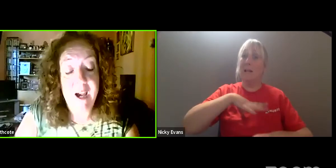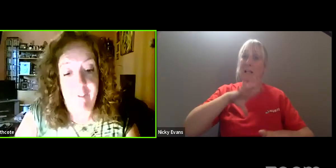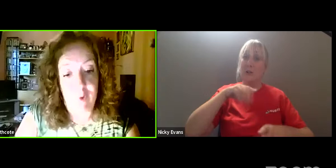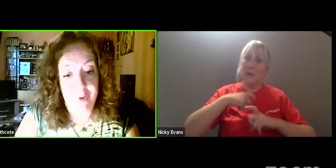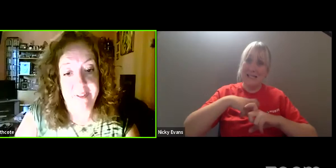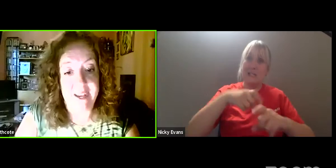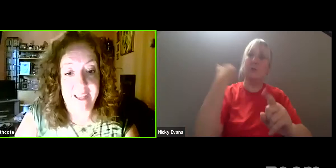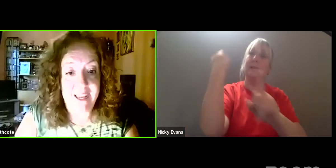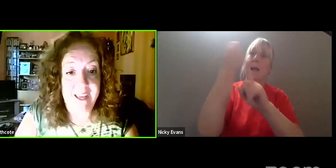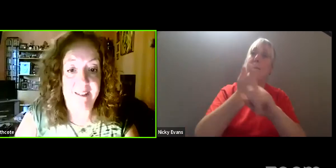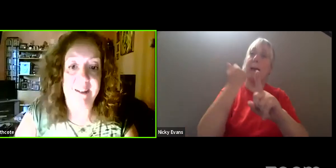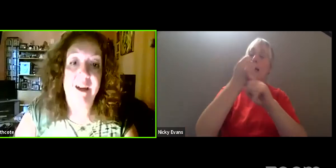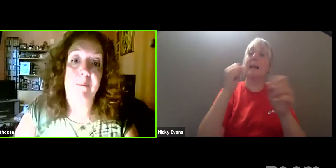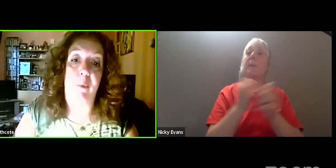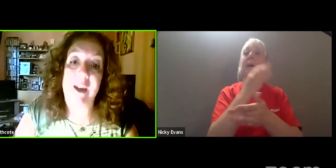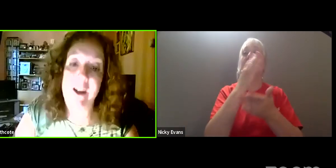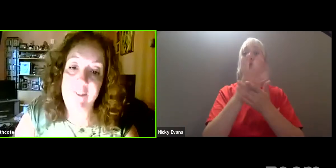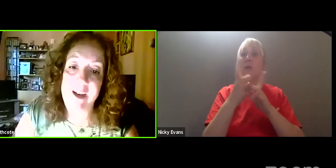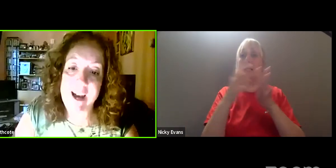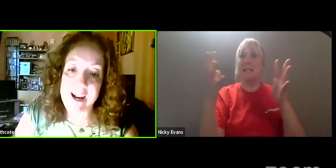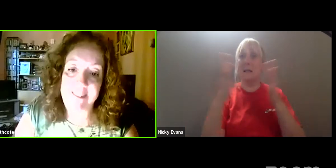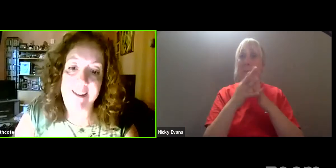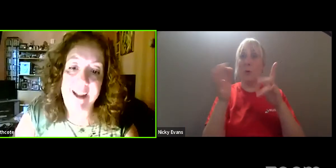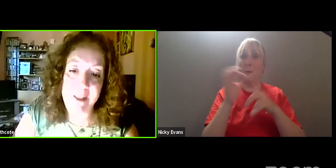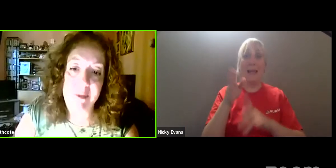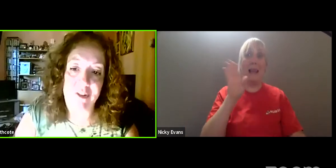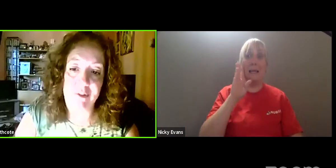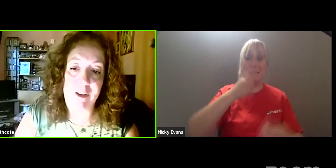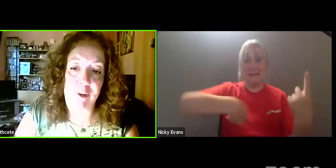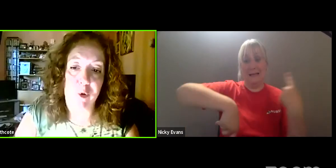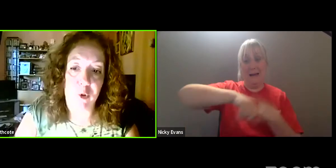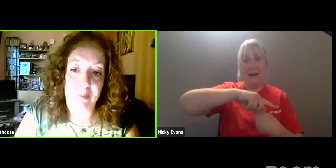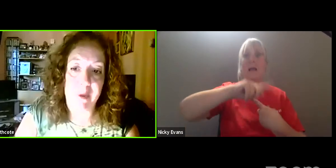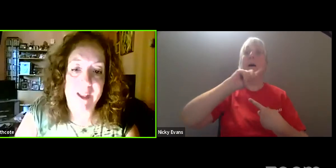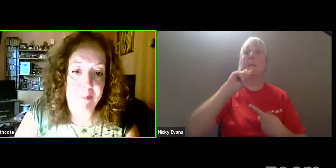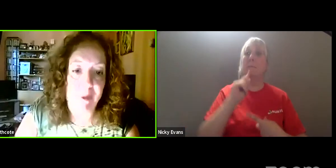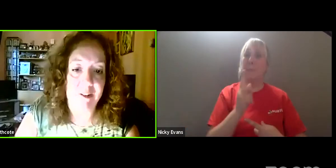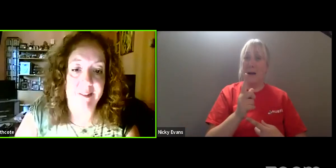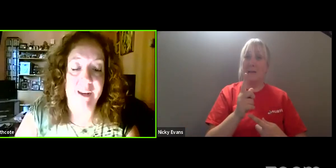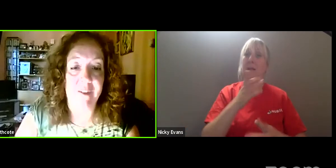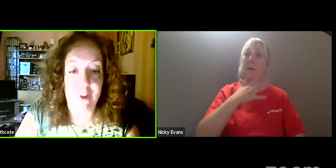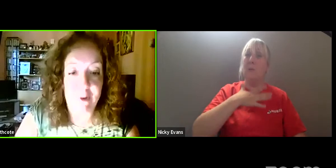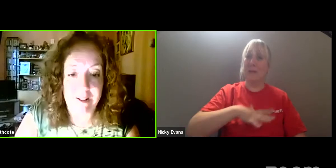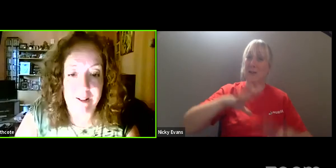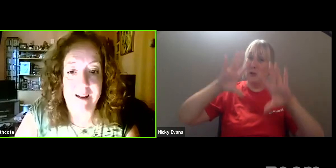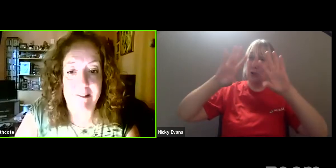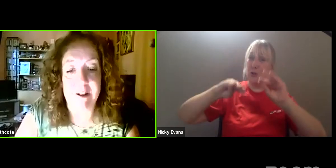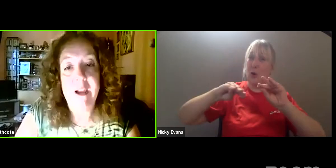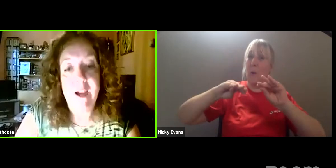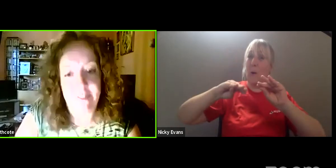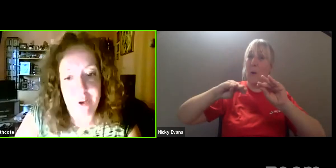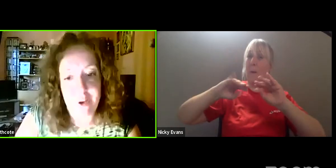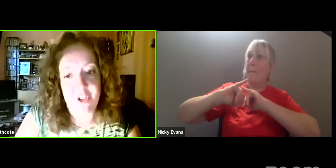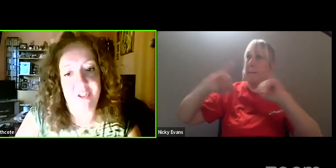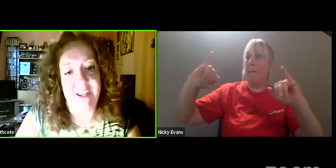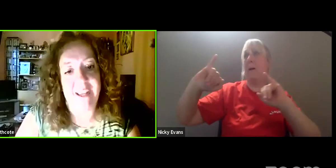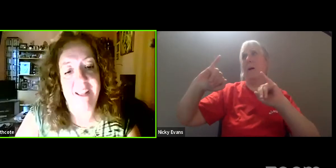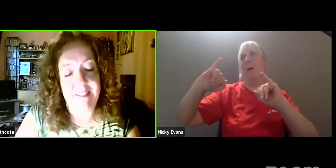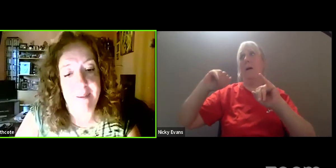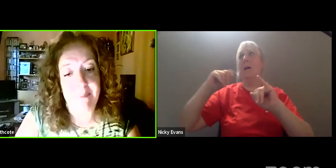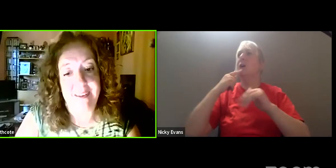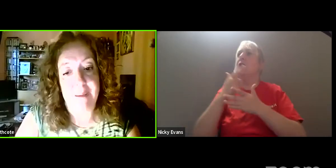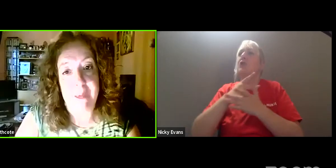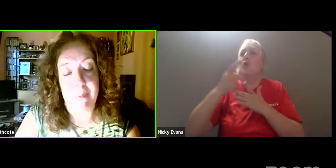DWP are forced to take heed. But we have to act to end the misery caused by their policy of too little carrot and too much stick